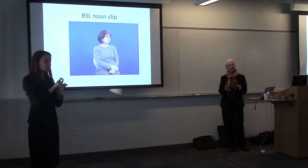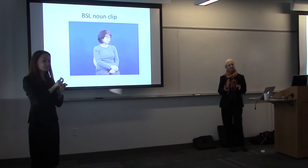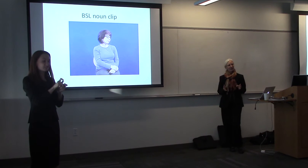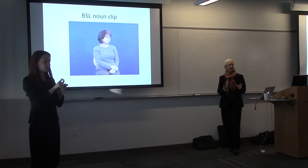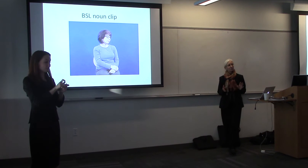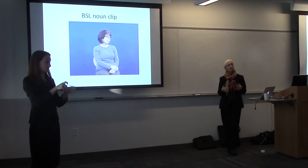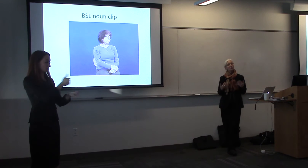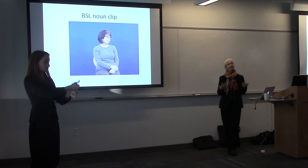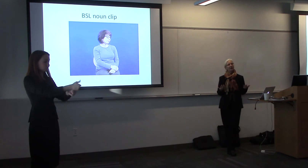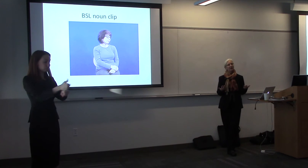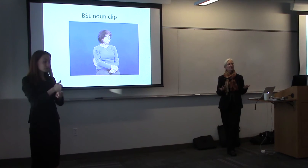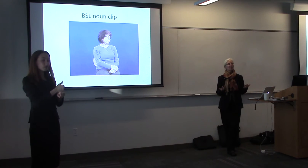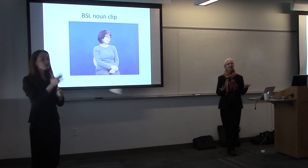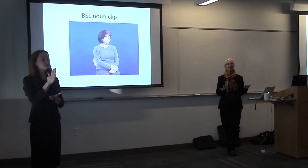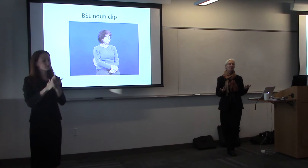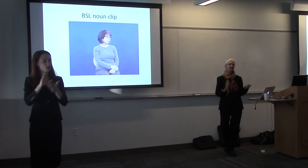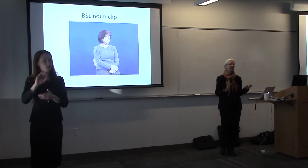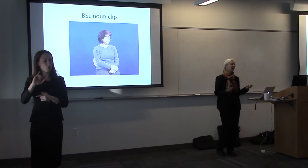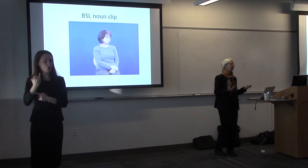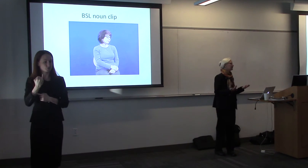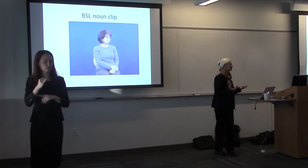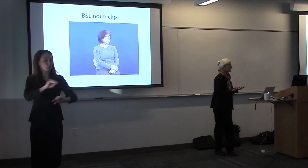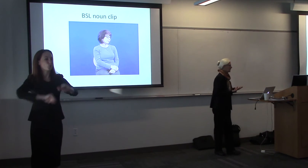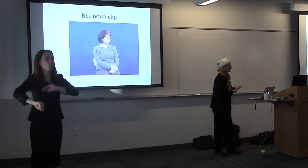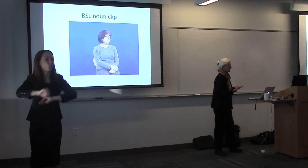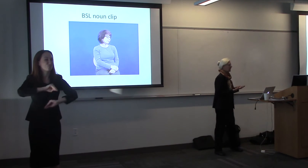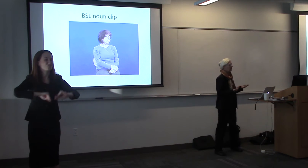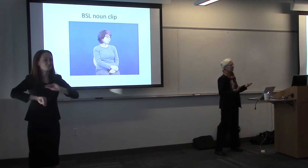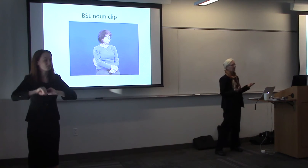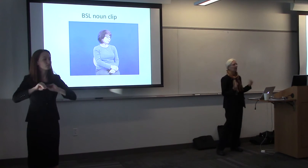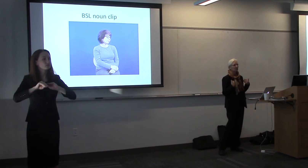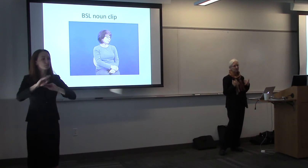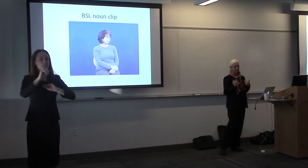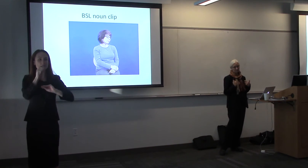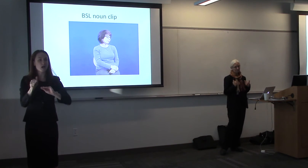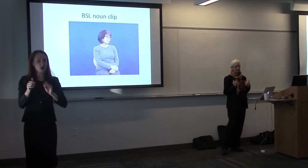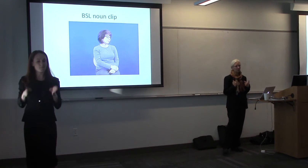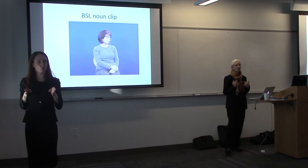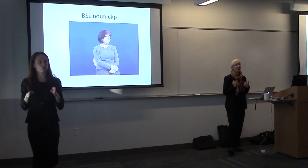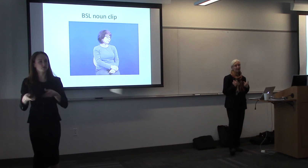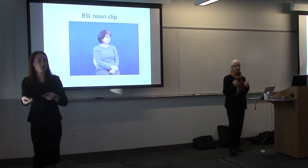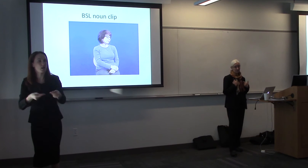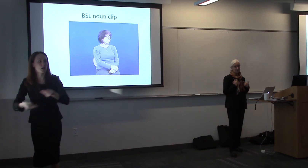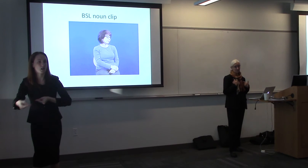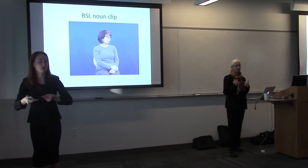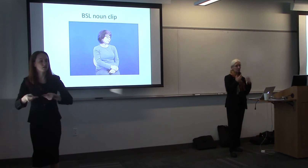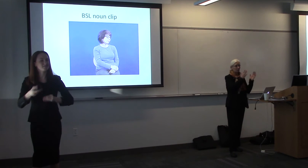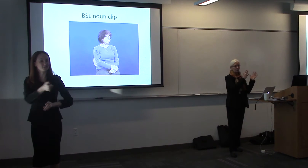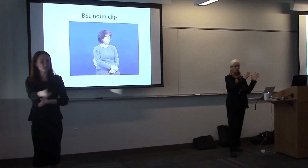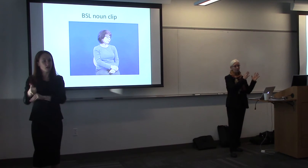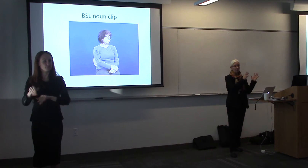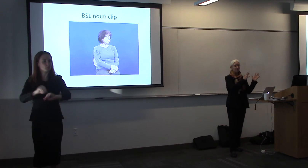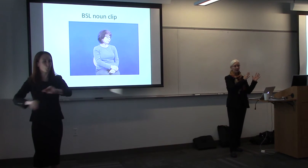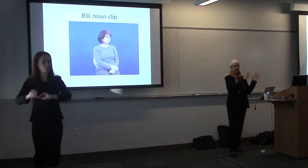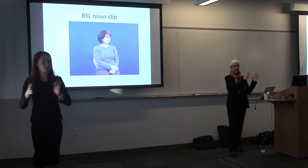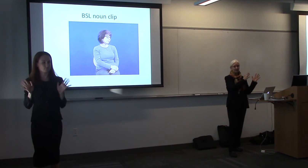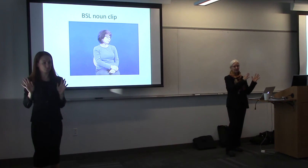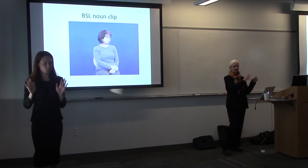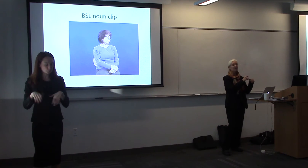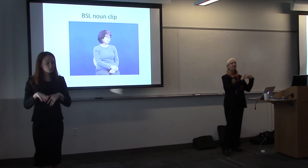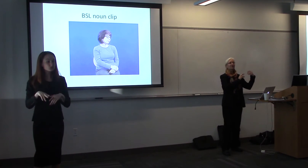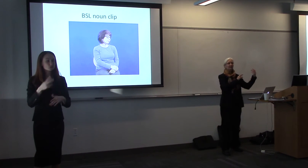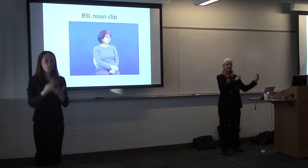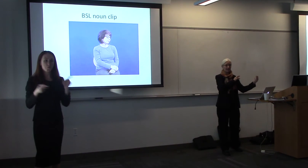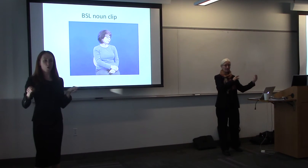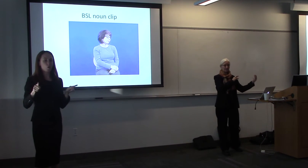were objects moving, but not being acted on by a person, so non-agentive. So those 2 are both